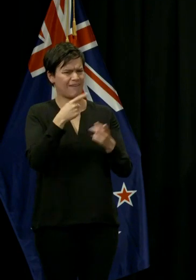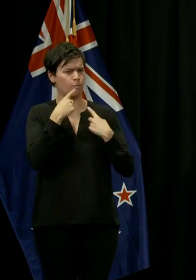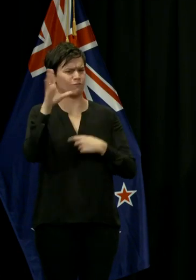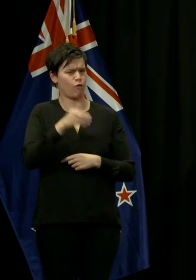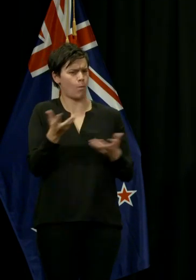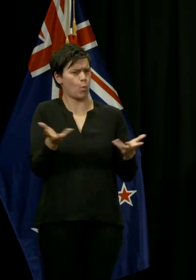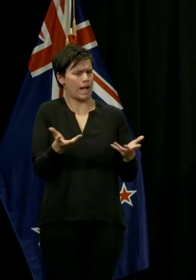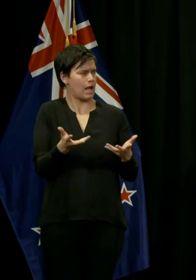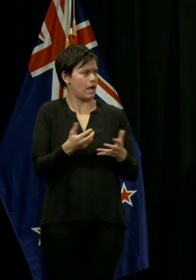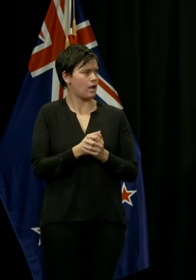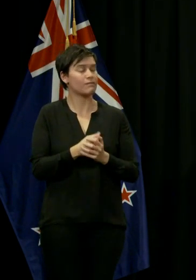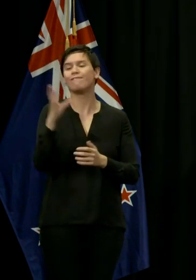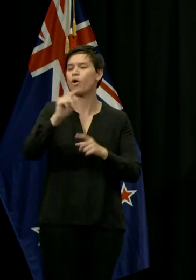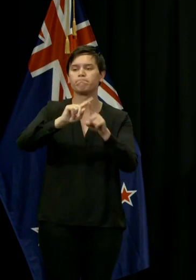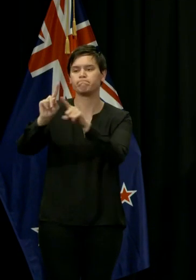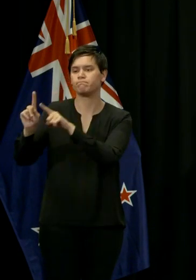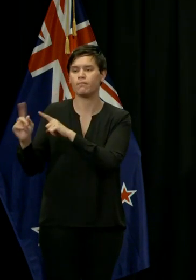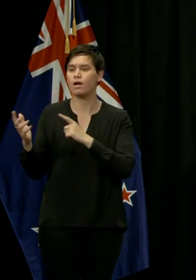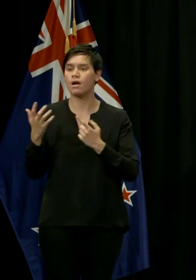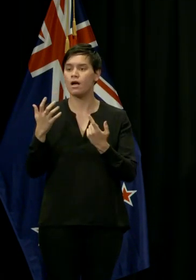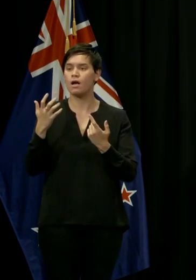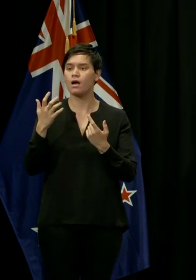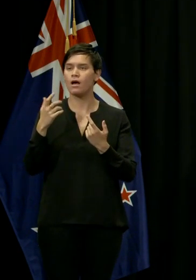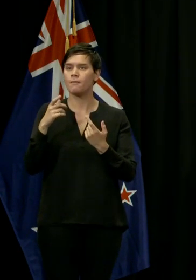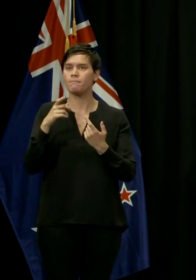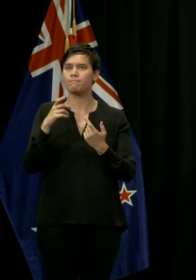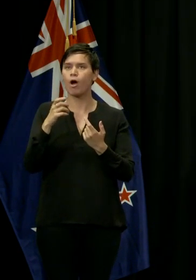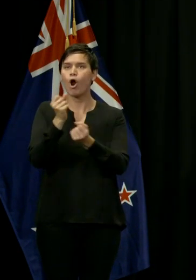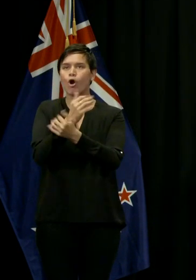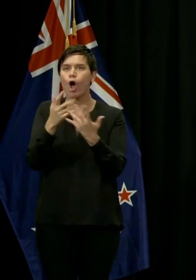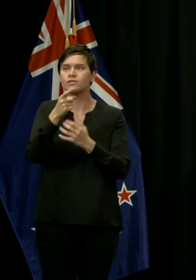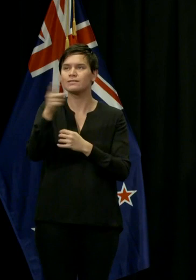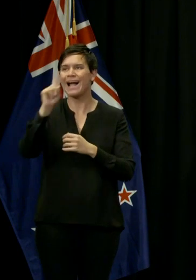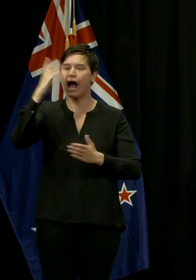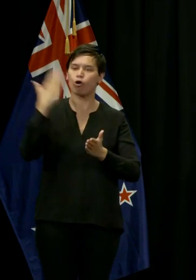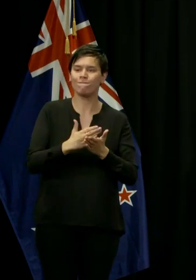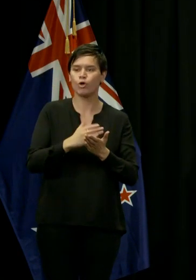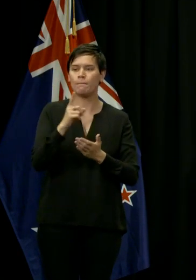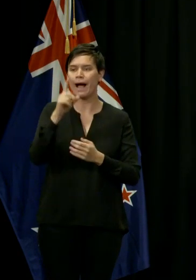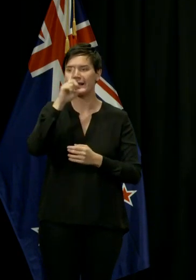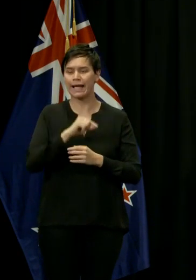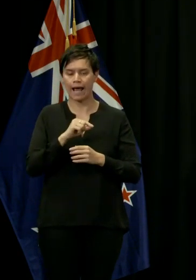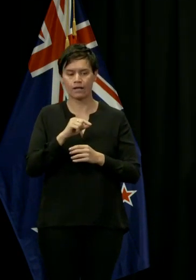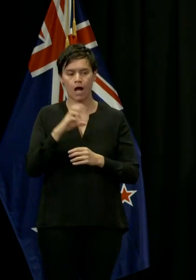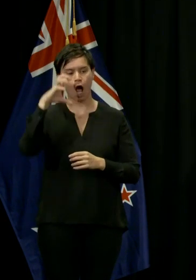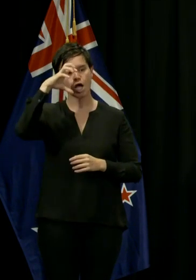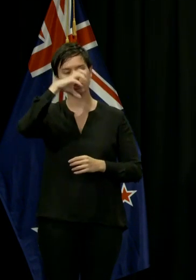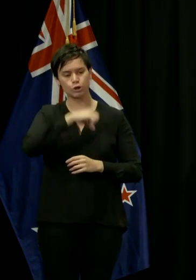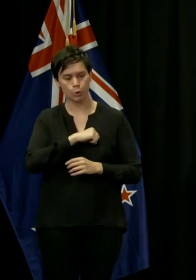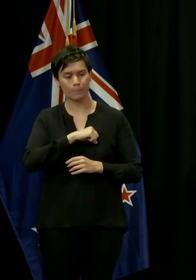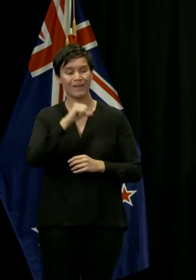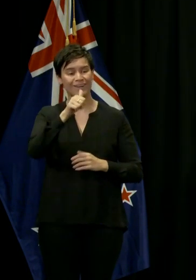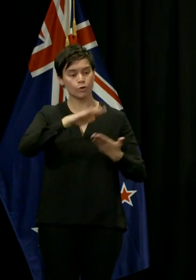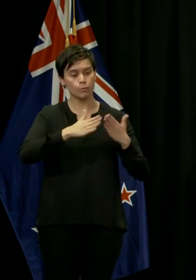make assumptions about transmission rate. They make assumptions around the level of